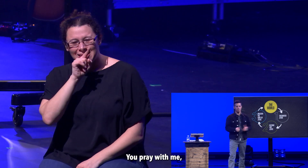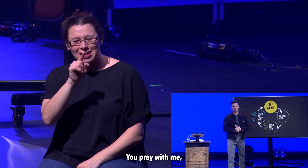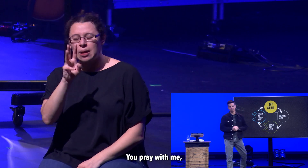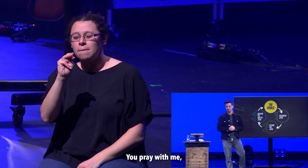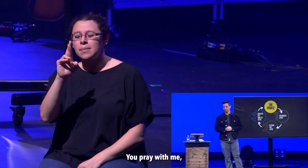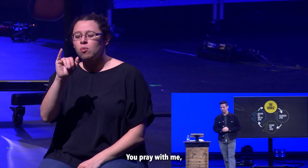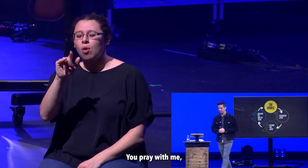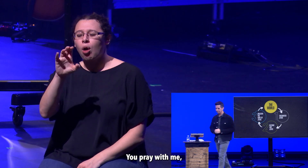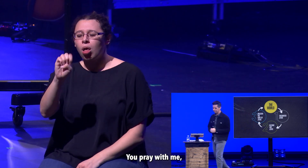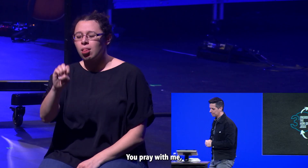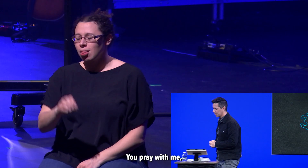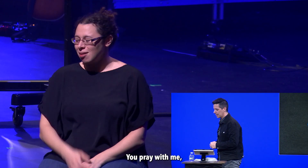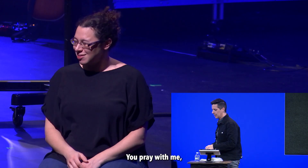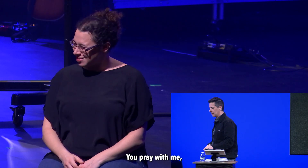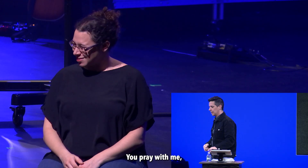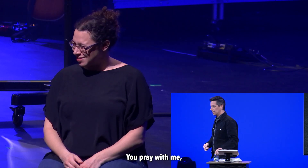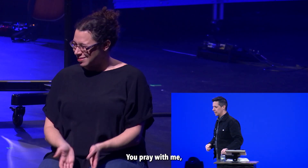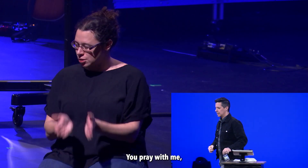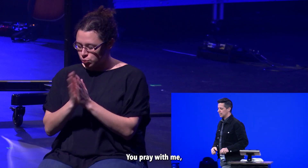with me?